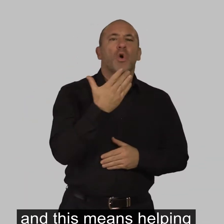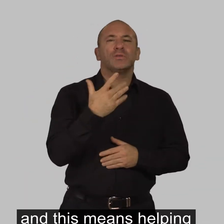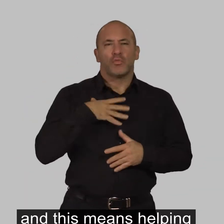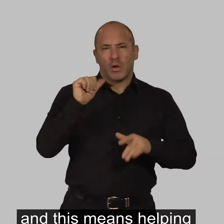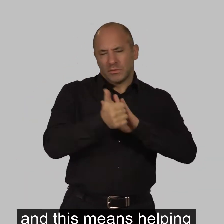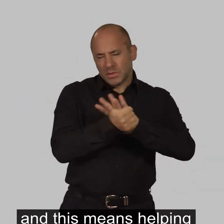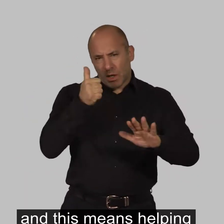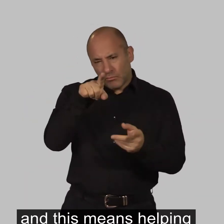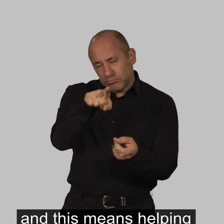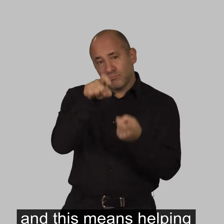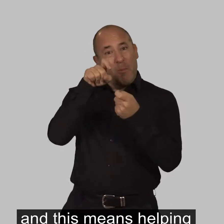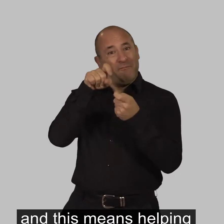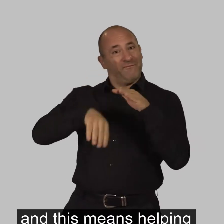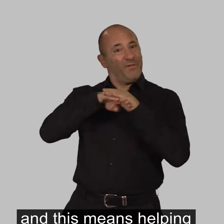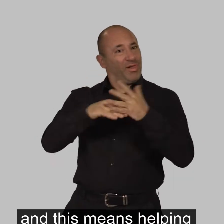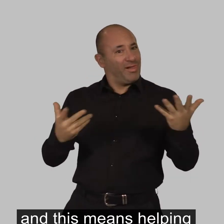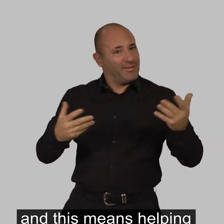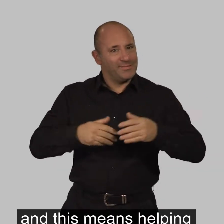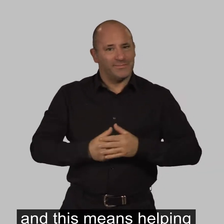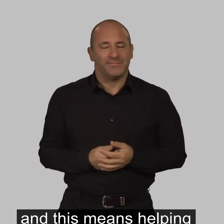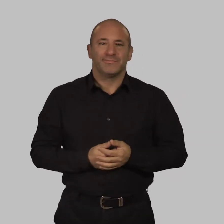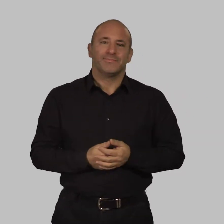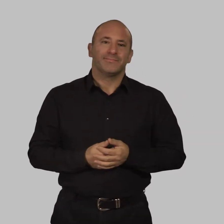everyone to fulfill their potential.